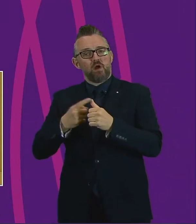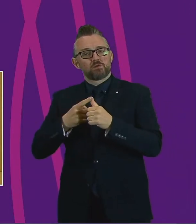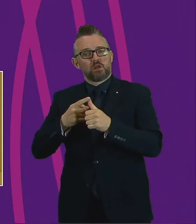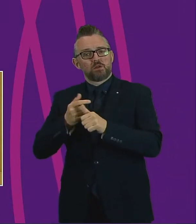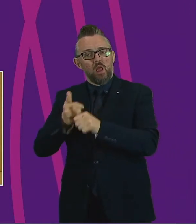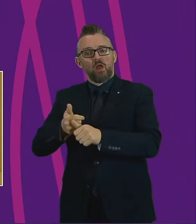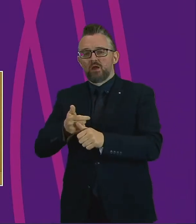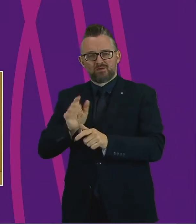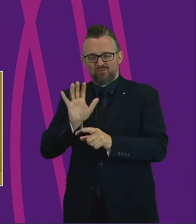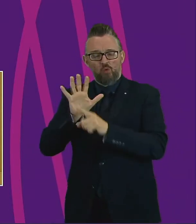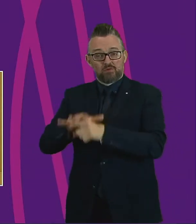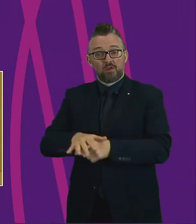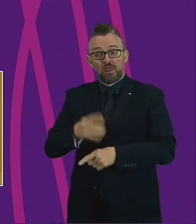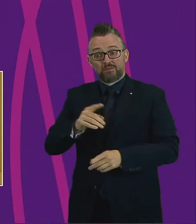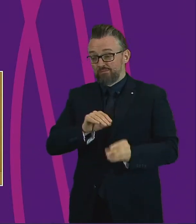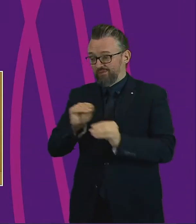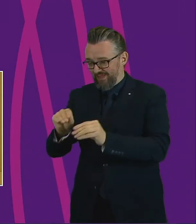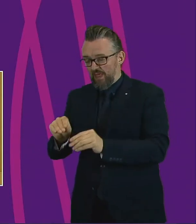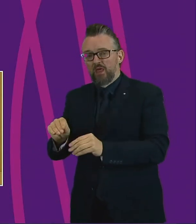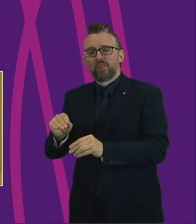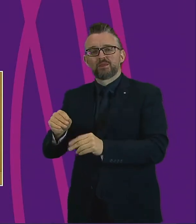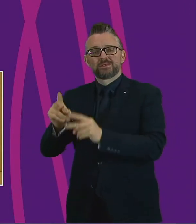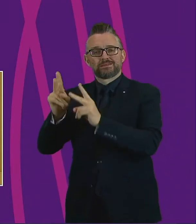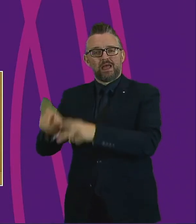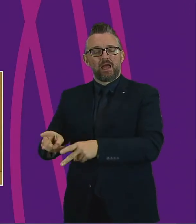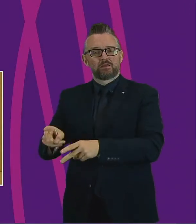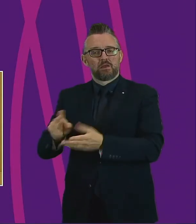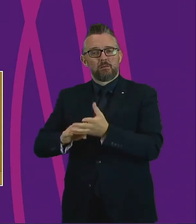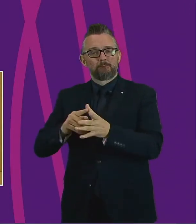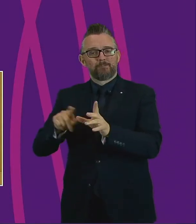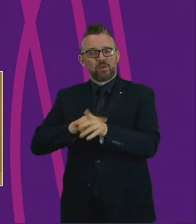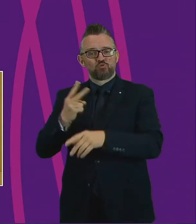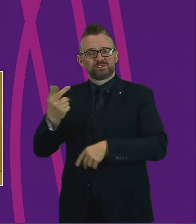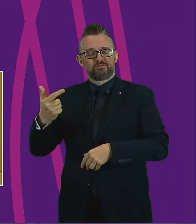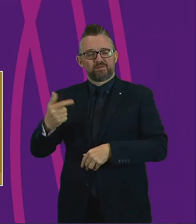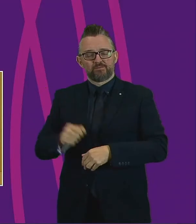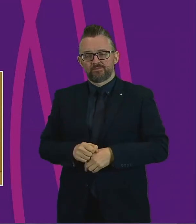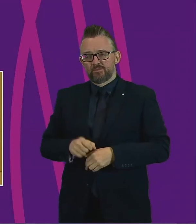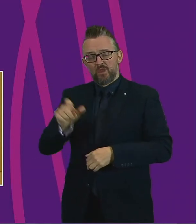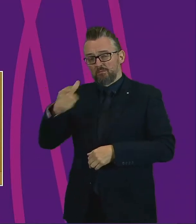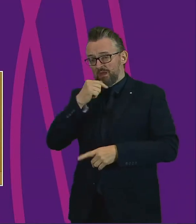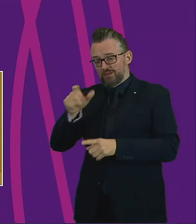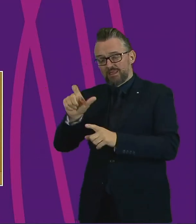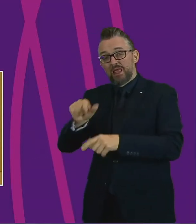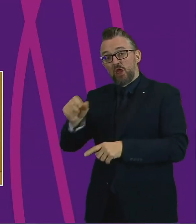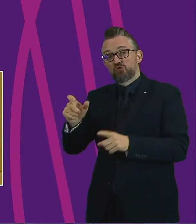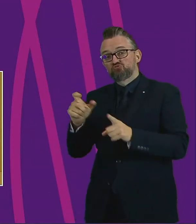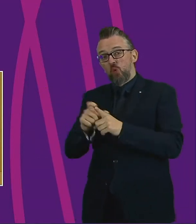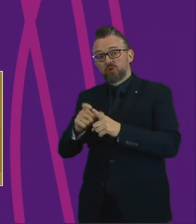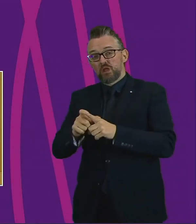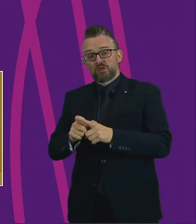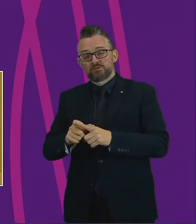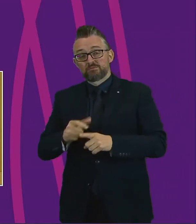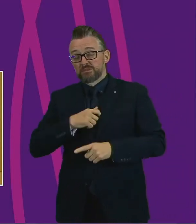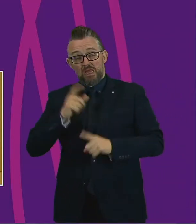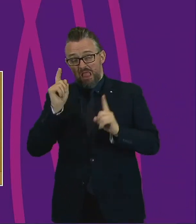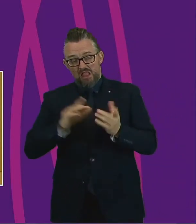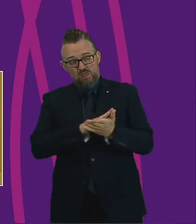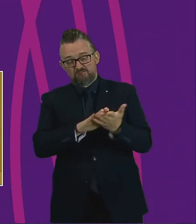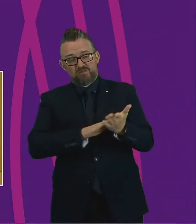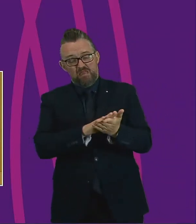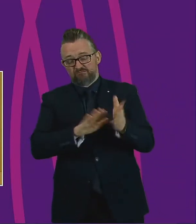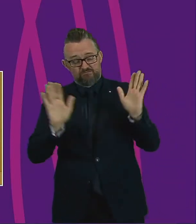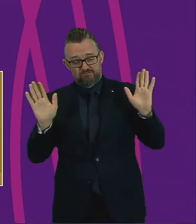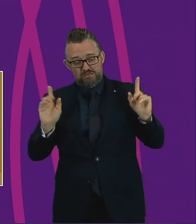developed and died from coronavirus on May the 27th. Mr Lane's daughter, Gail, has said, "I will never be able to forgive them for my